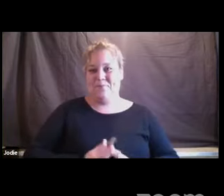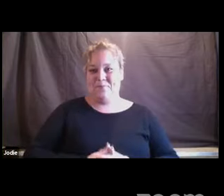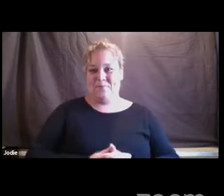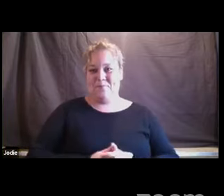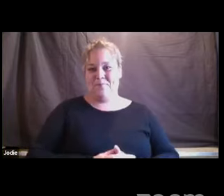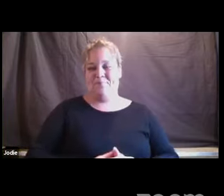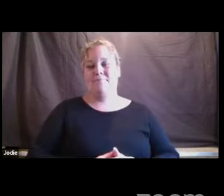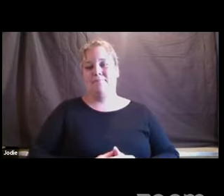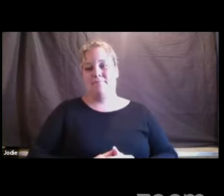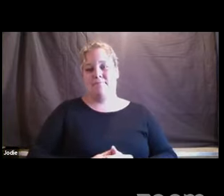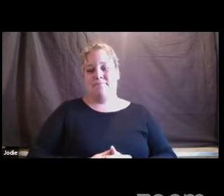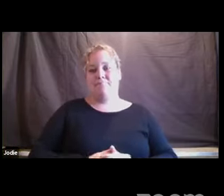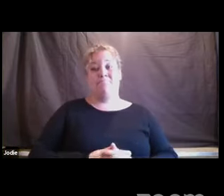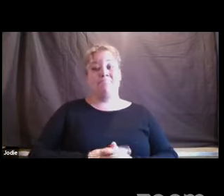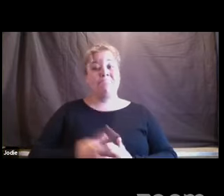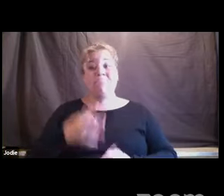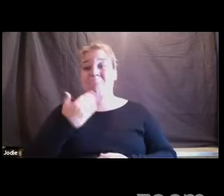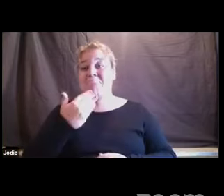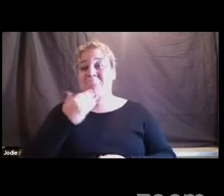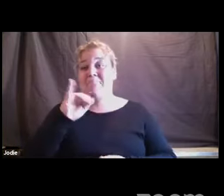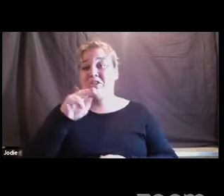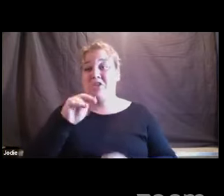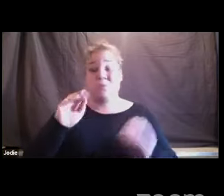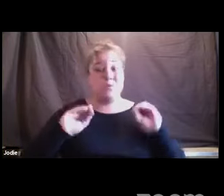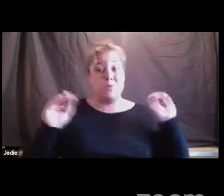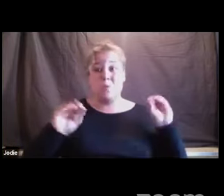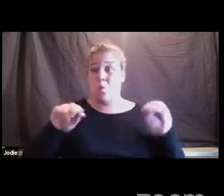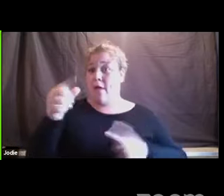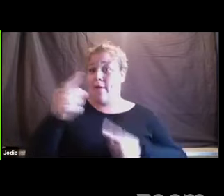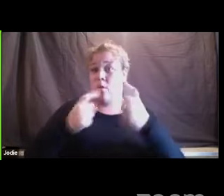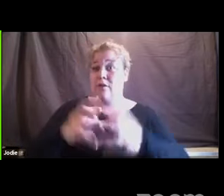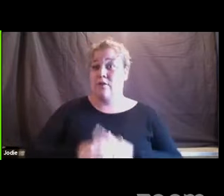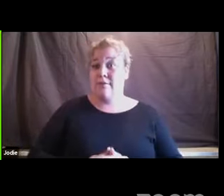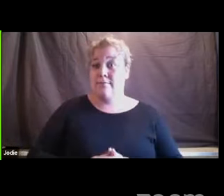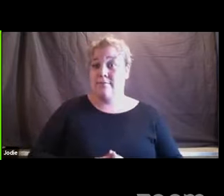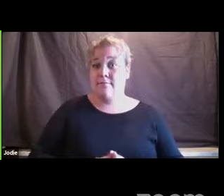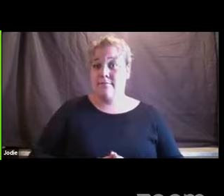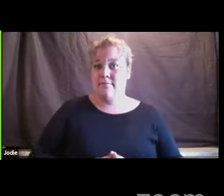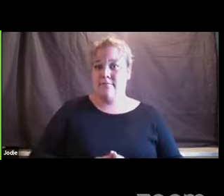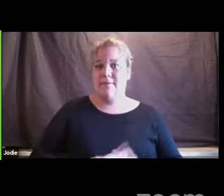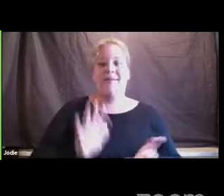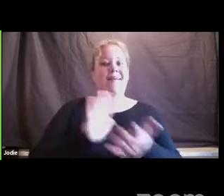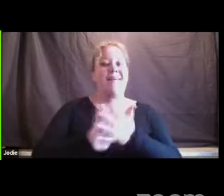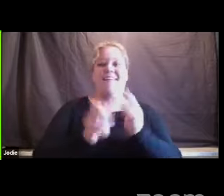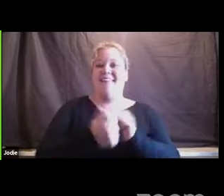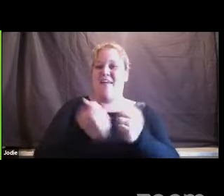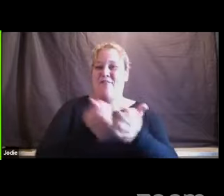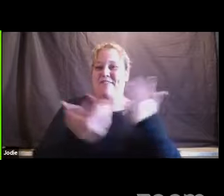Thanks, Jen. I'm not seeing any other questions for you today. Everybody's done listening to me talk.